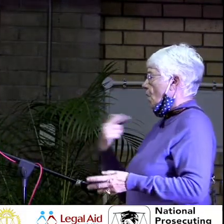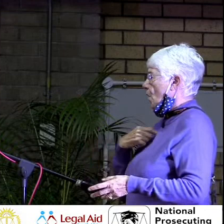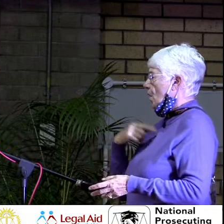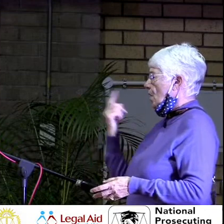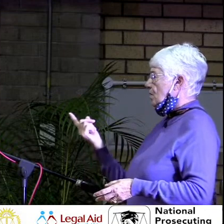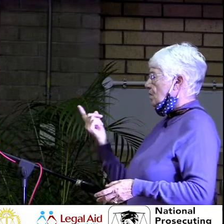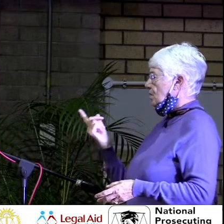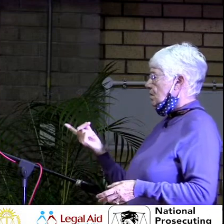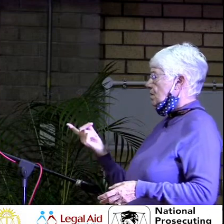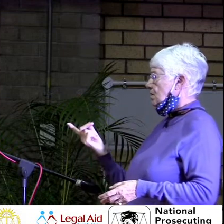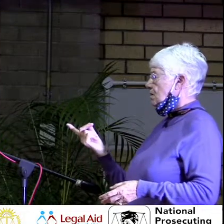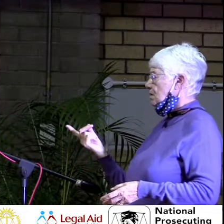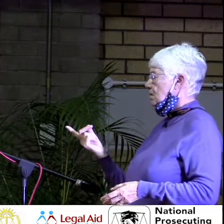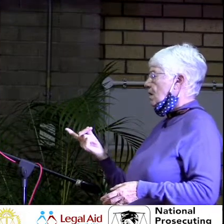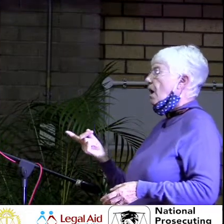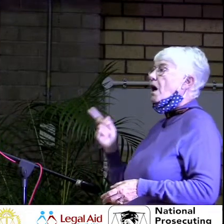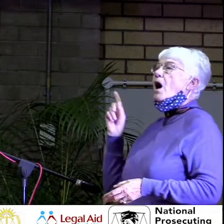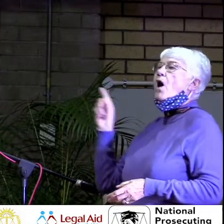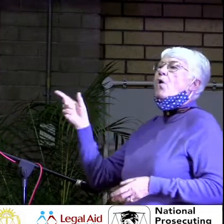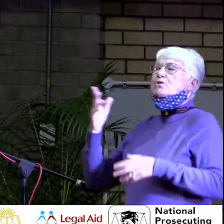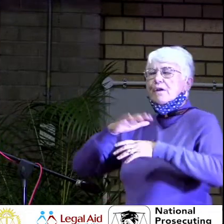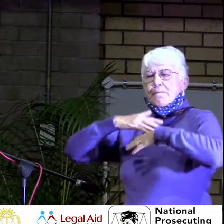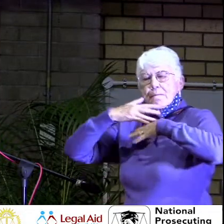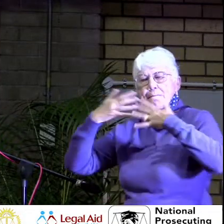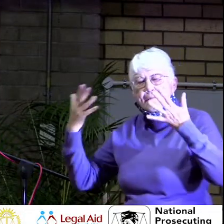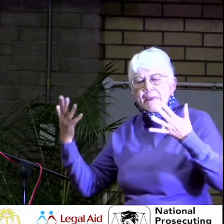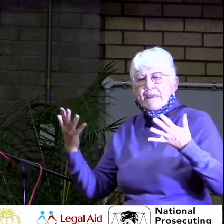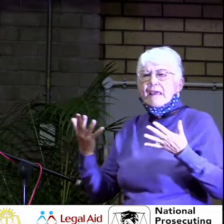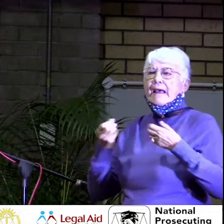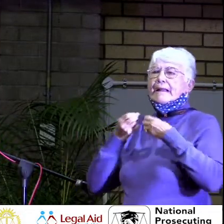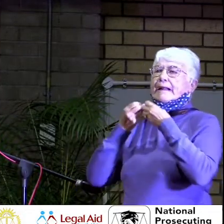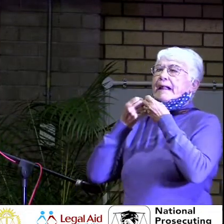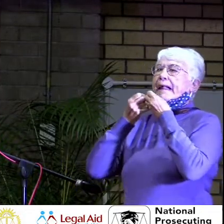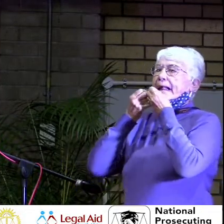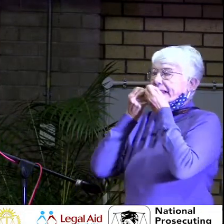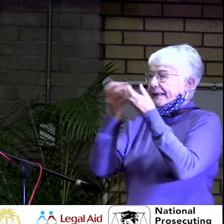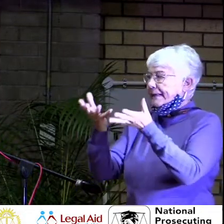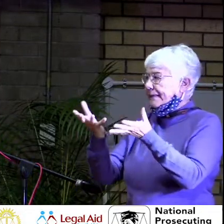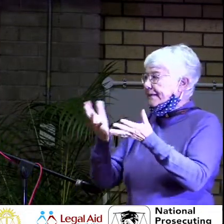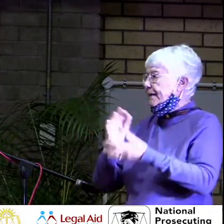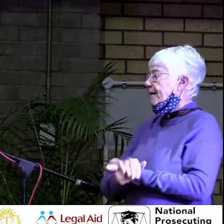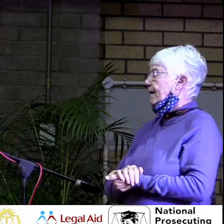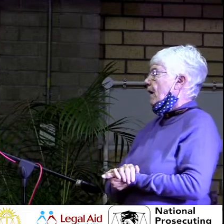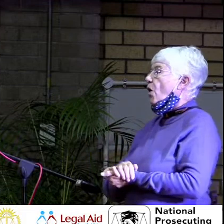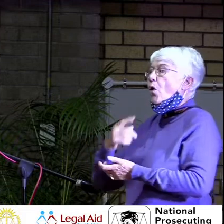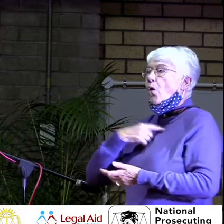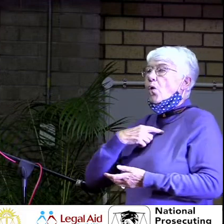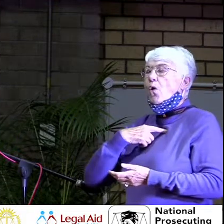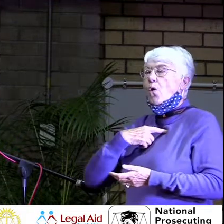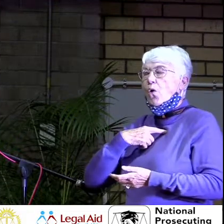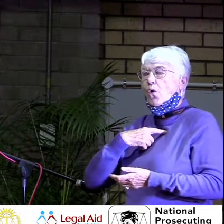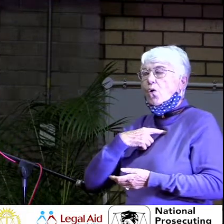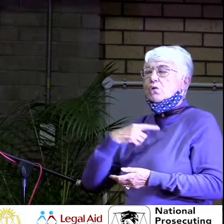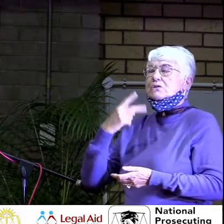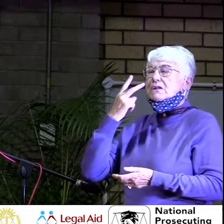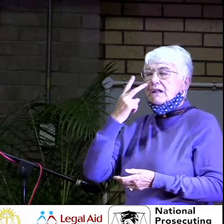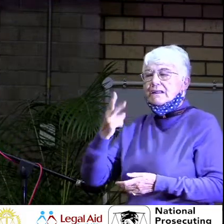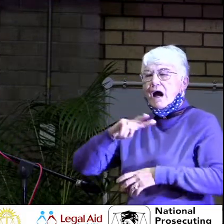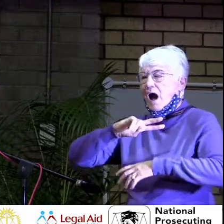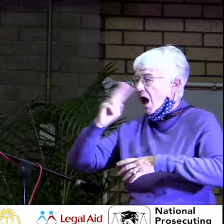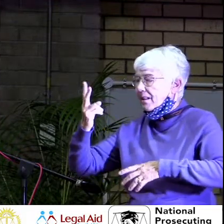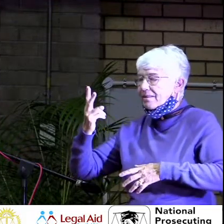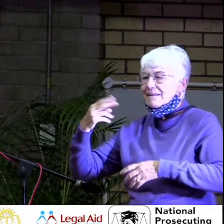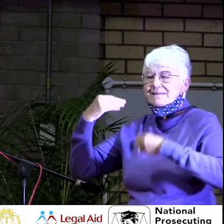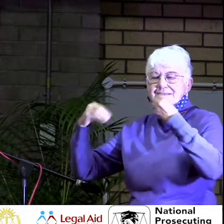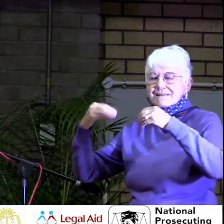We want to provide more, so I want to tell you what we do. We prosecute all cases, murder cases, most of it